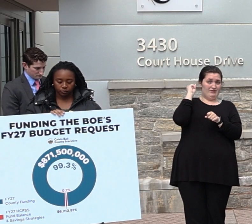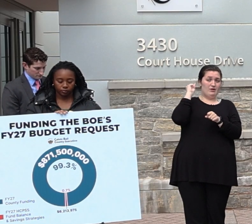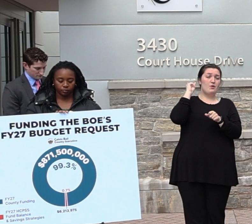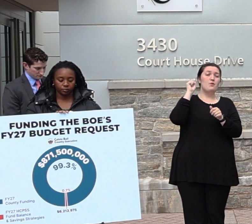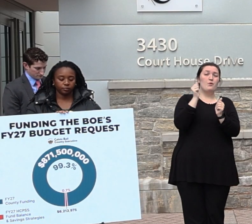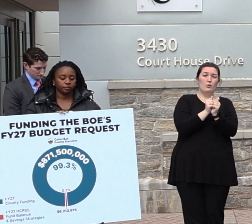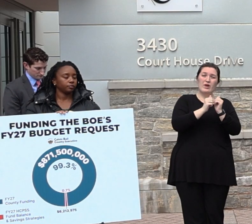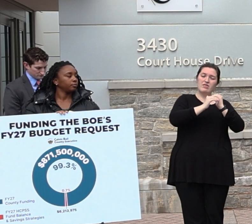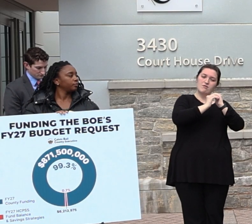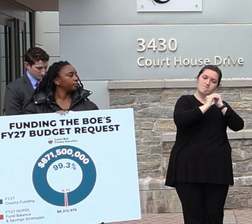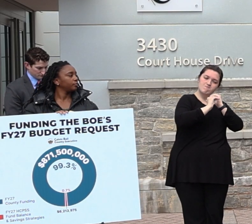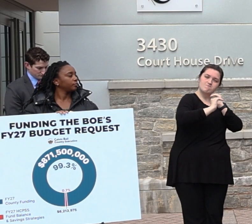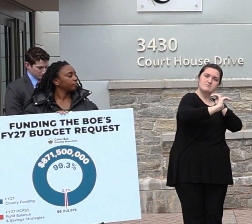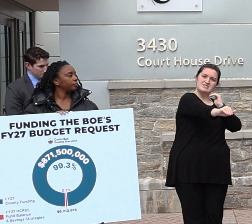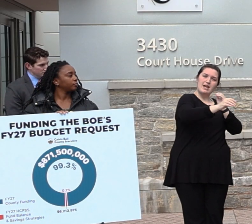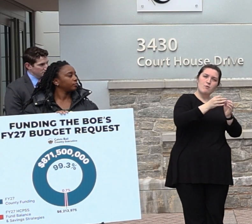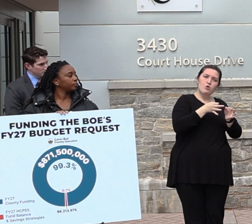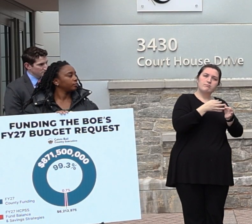stable funding.